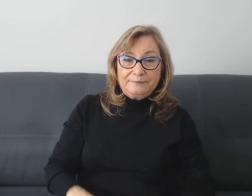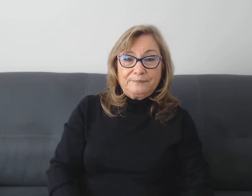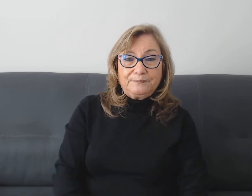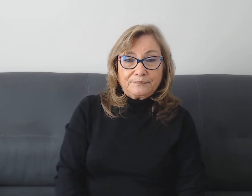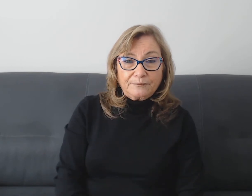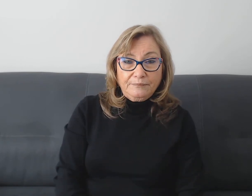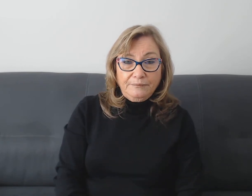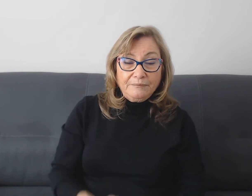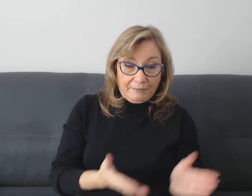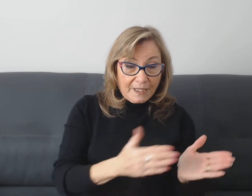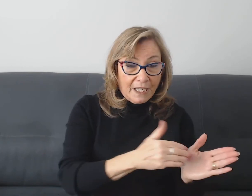Again,